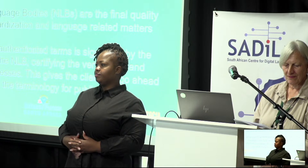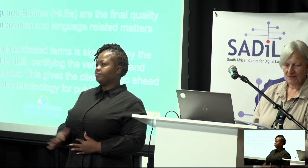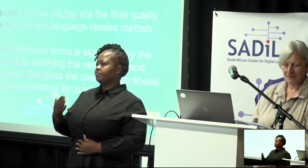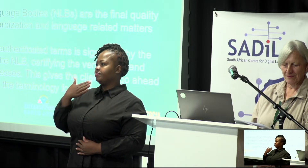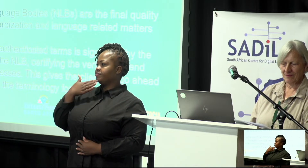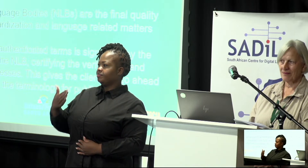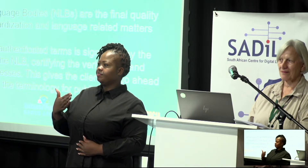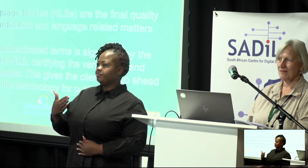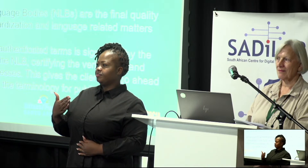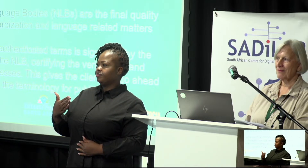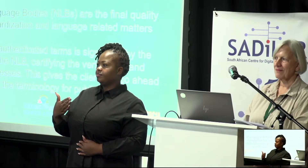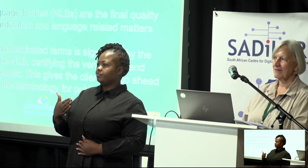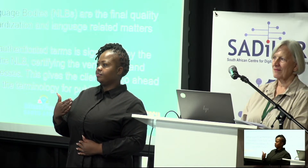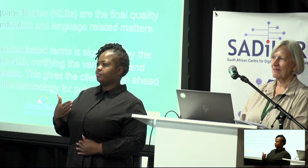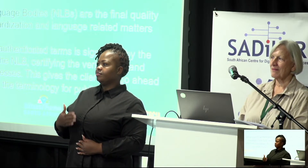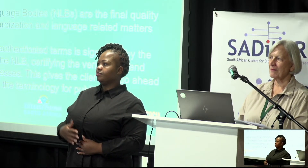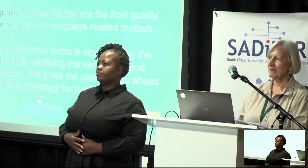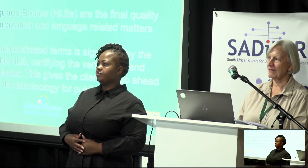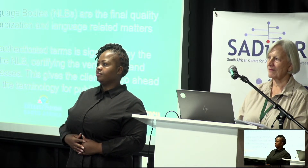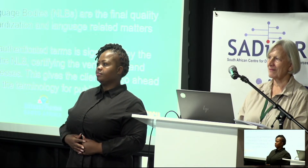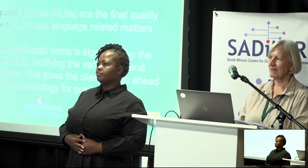Thank you.